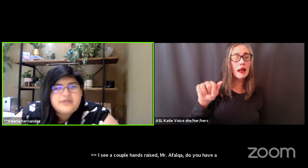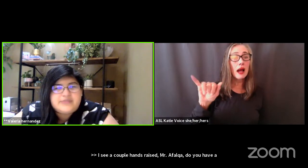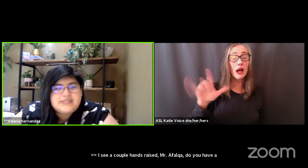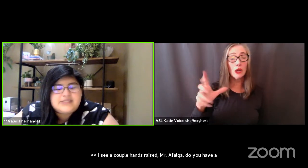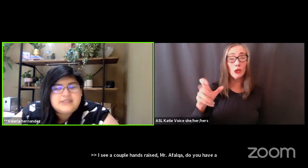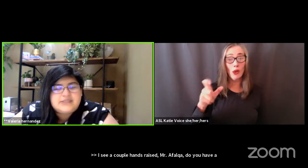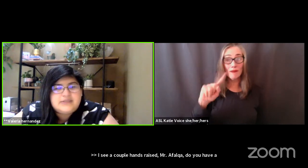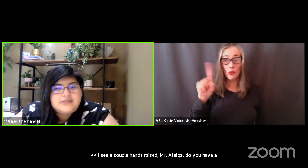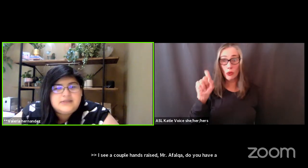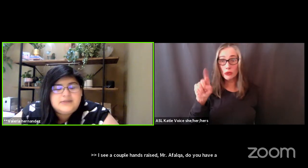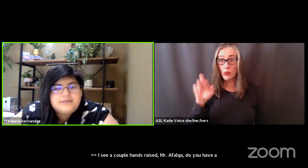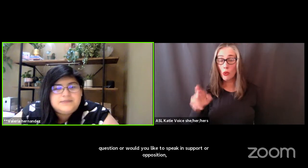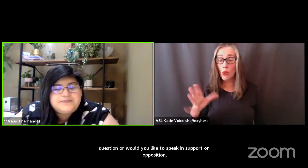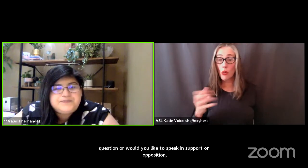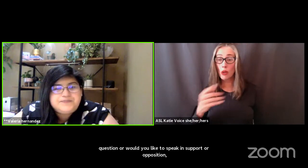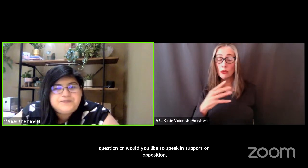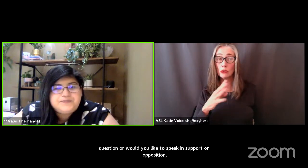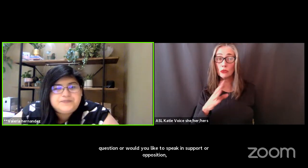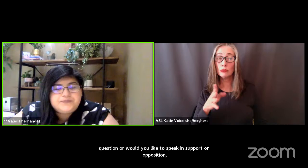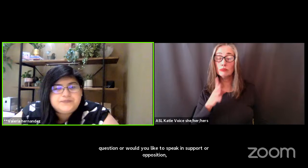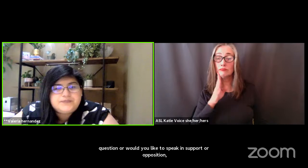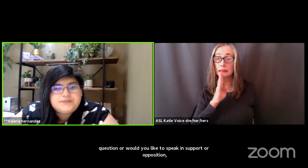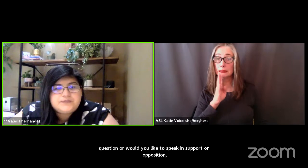could unmute him, please.